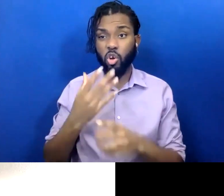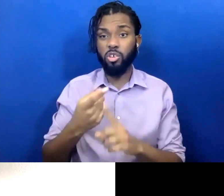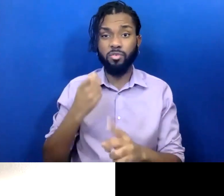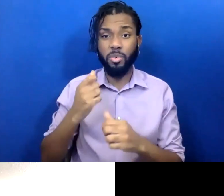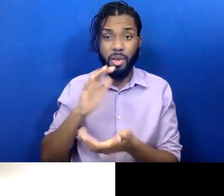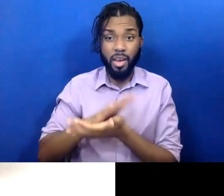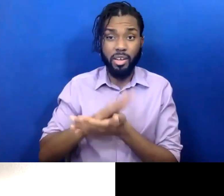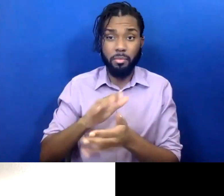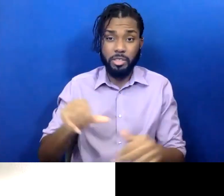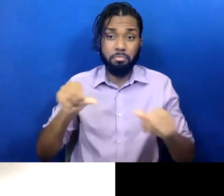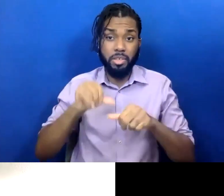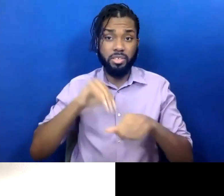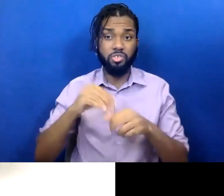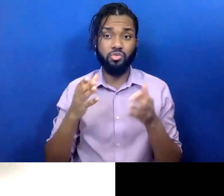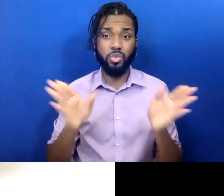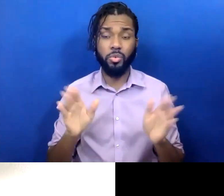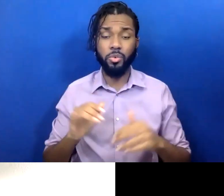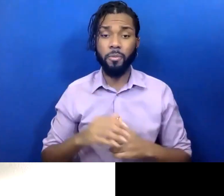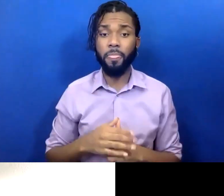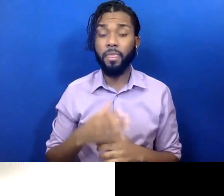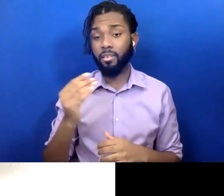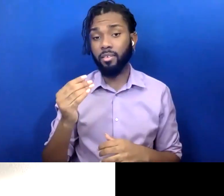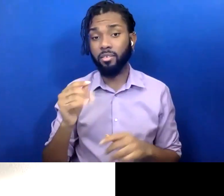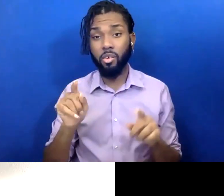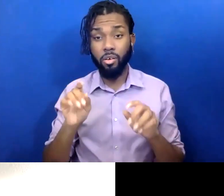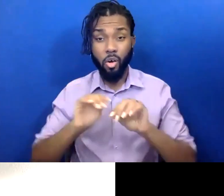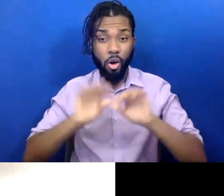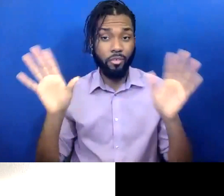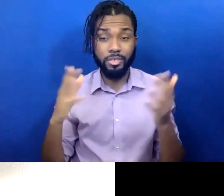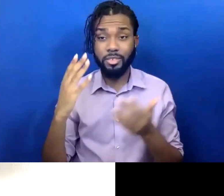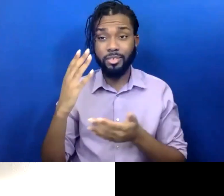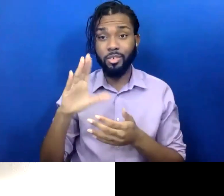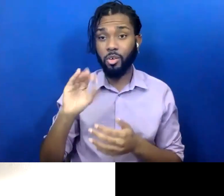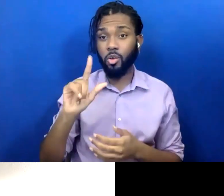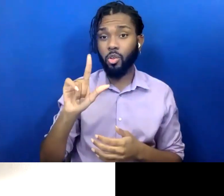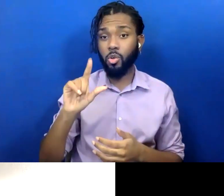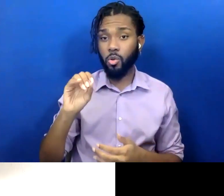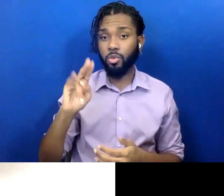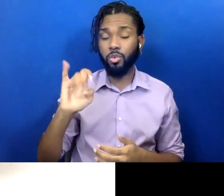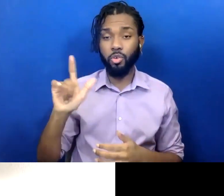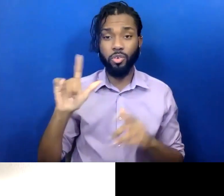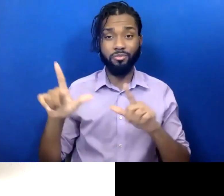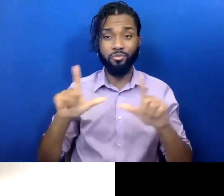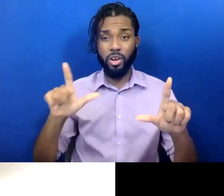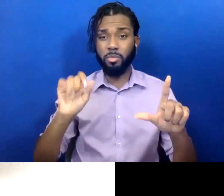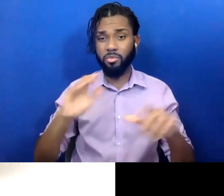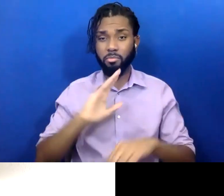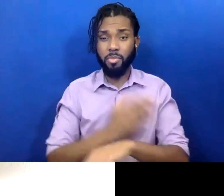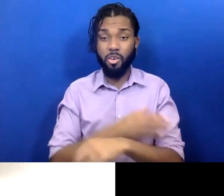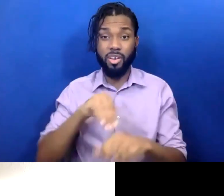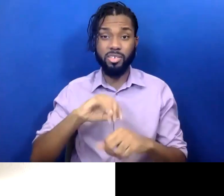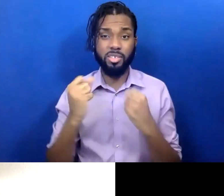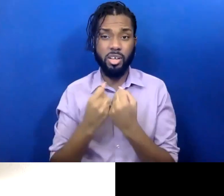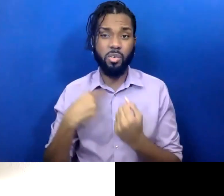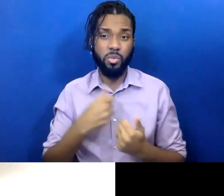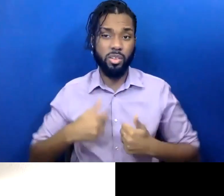general, and then obviously colonial frames of power and the society that we exist in general.